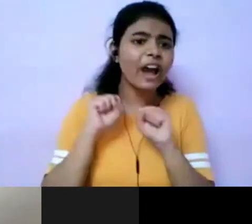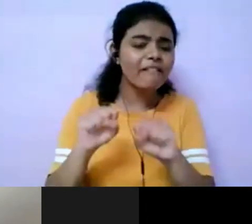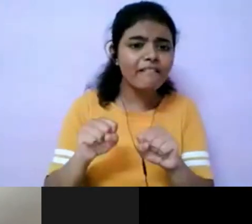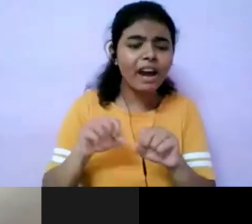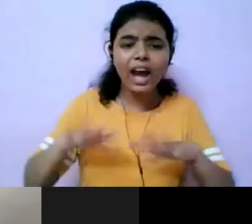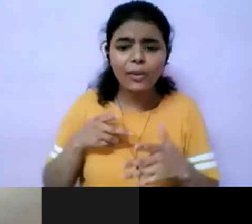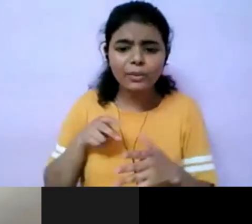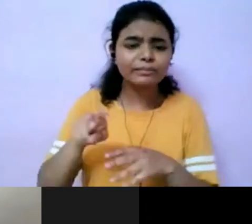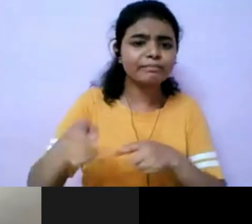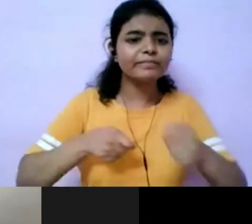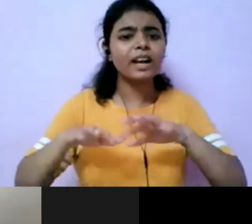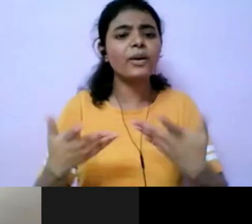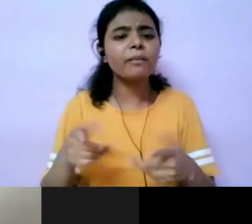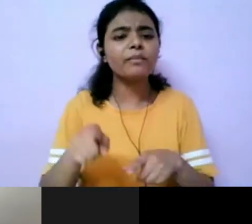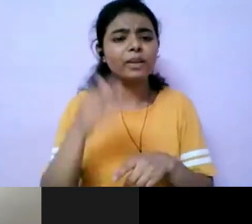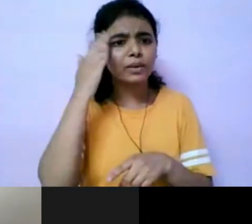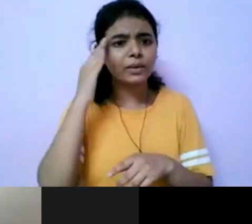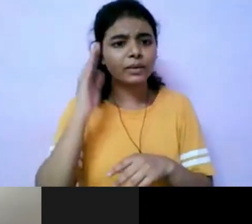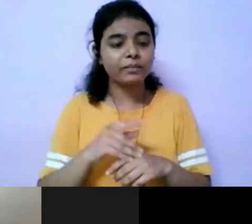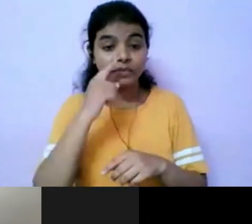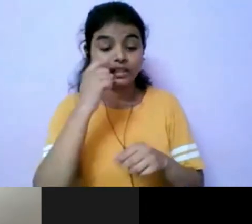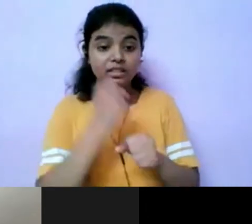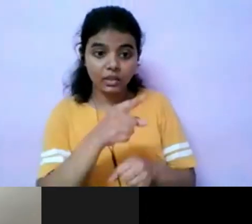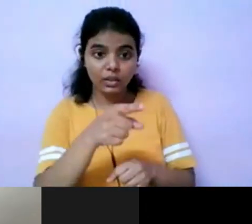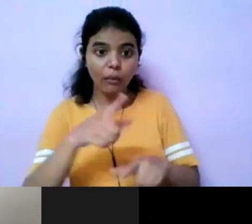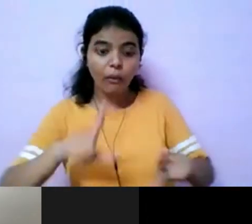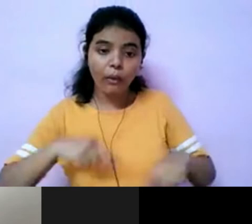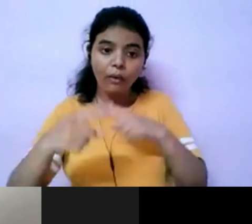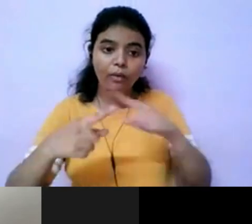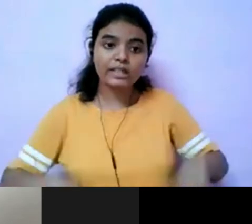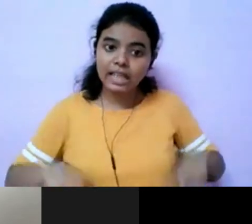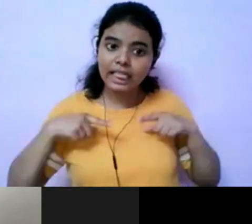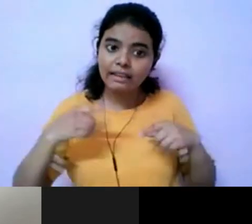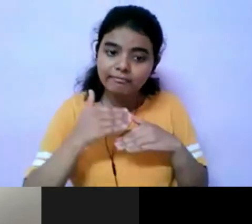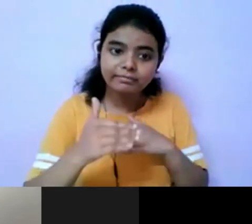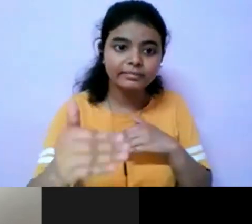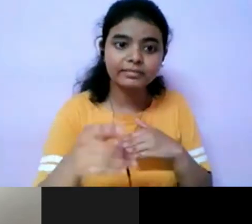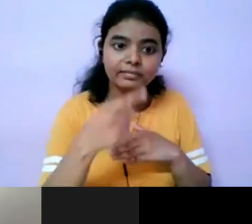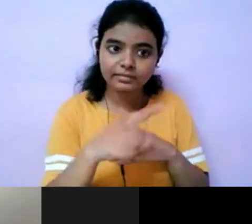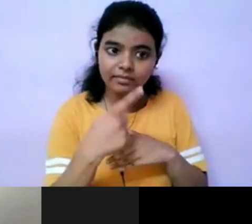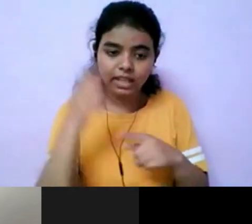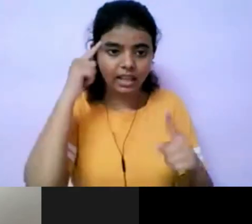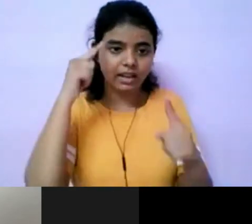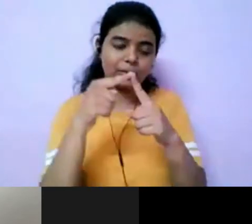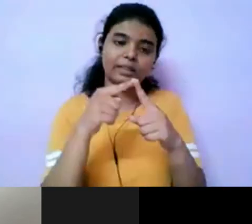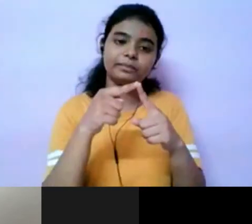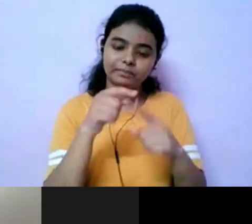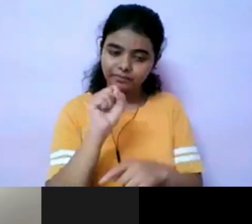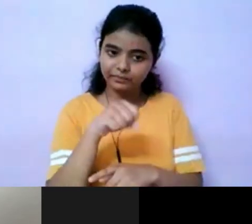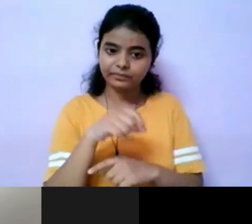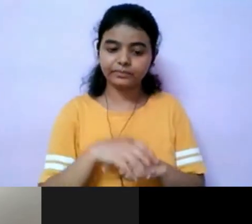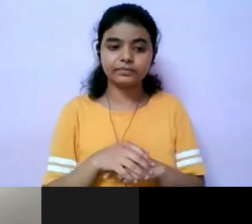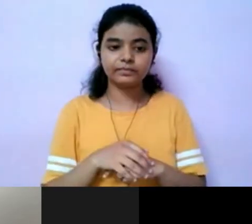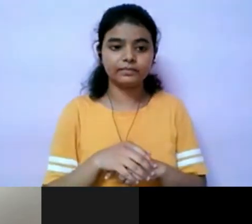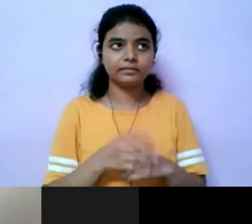know. So and then we live it every day. Like we live this every day. And I agree with you that, you know, though